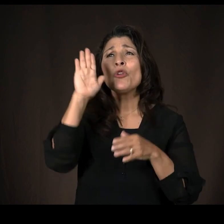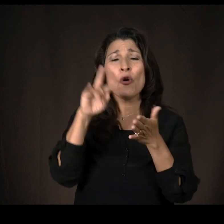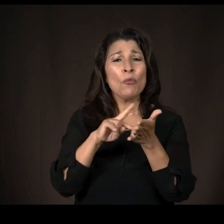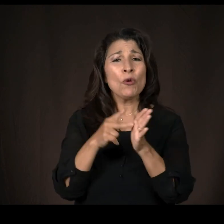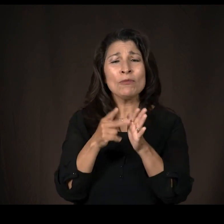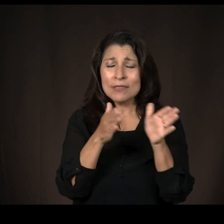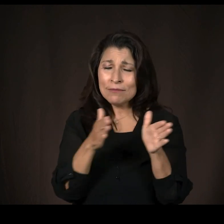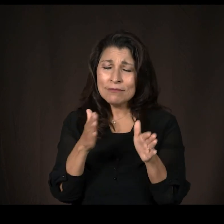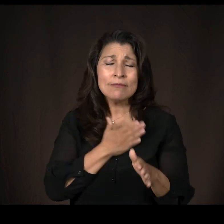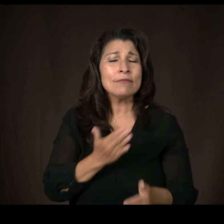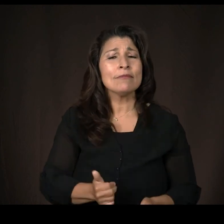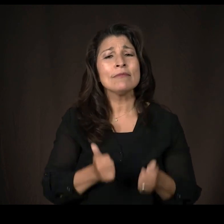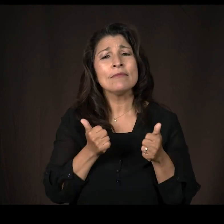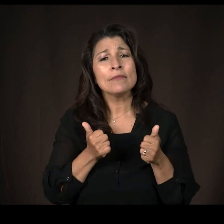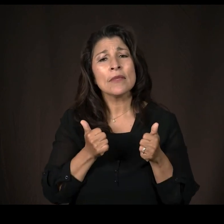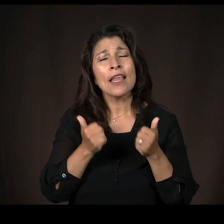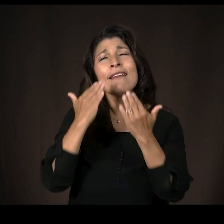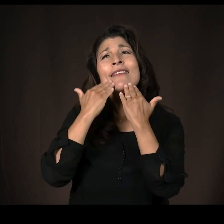my life.